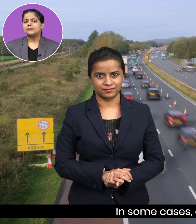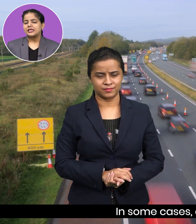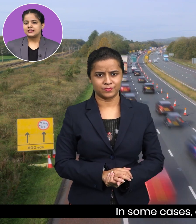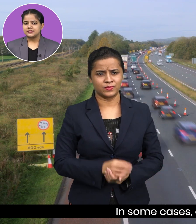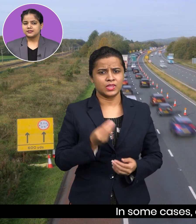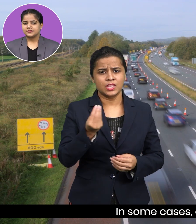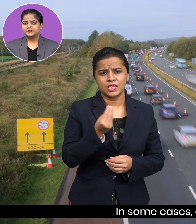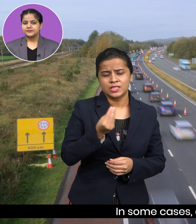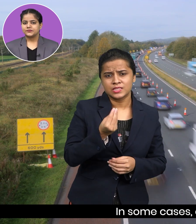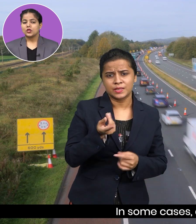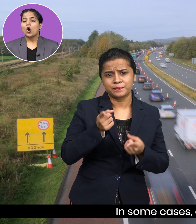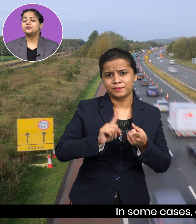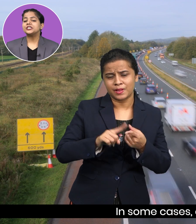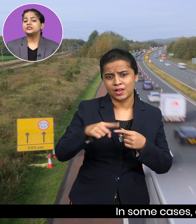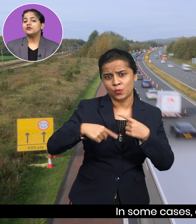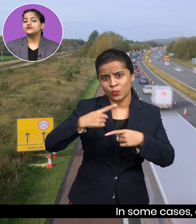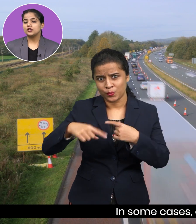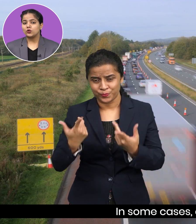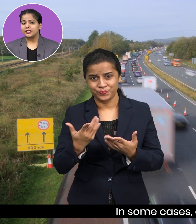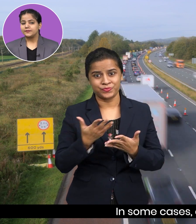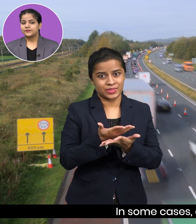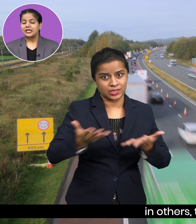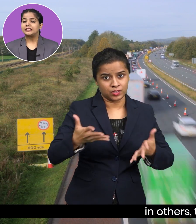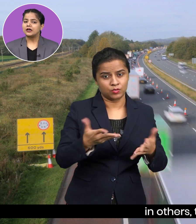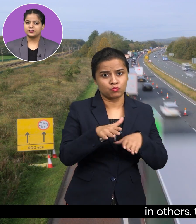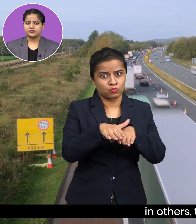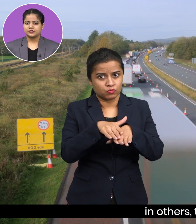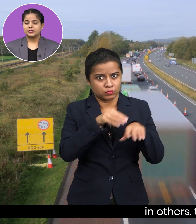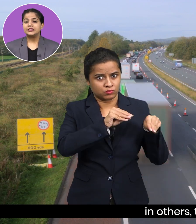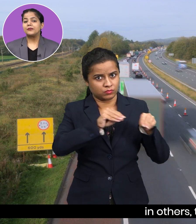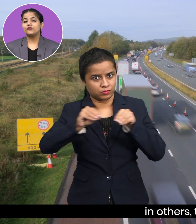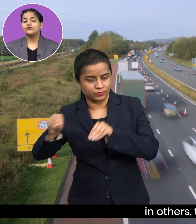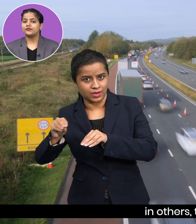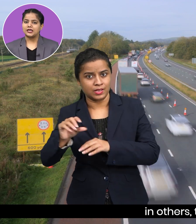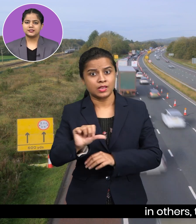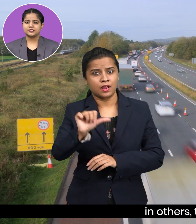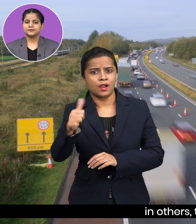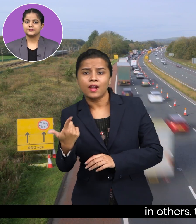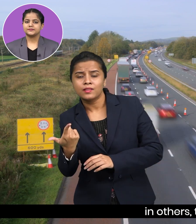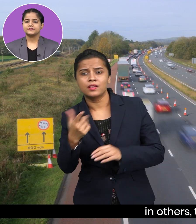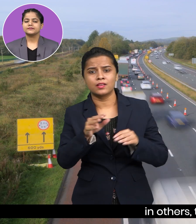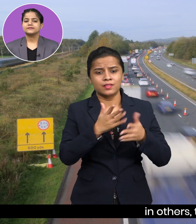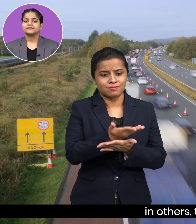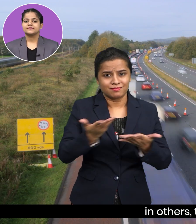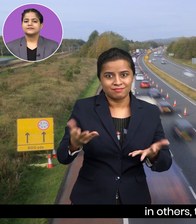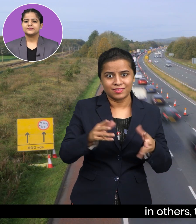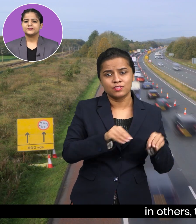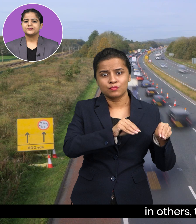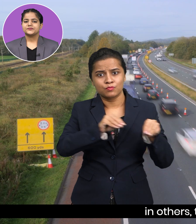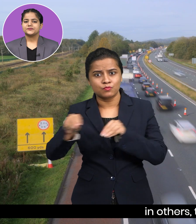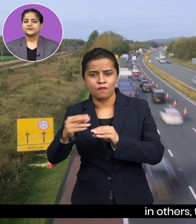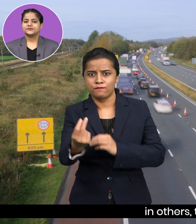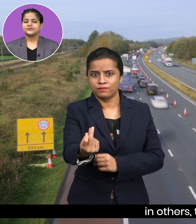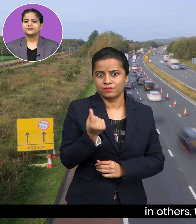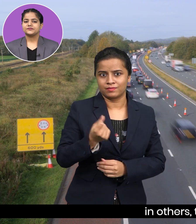In some cases, objects move slowly, in others, they move fast.